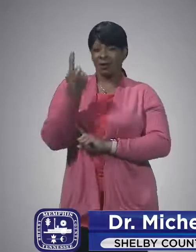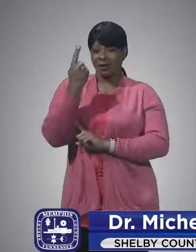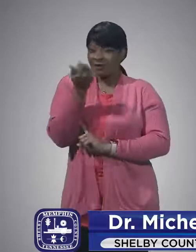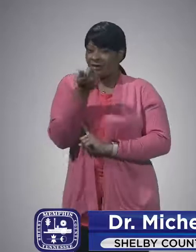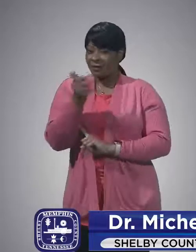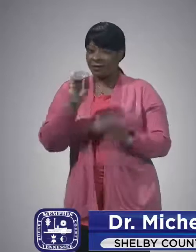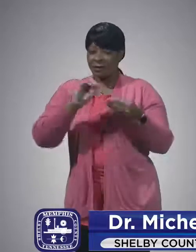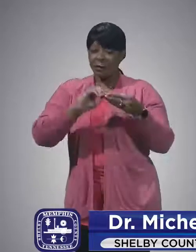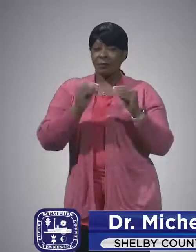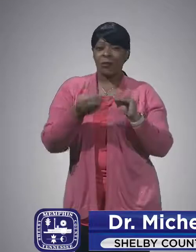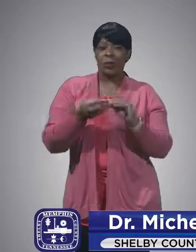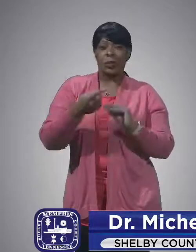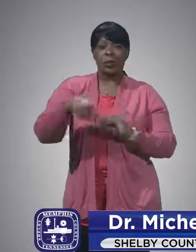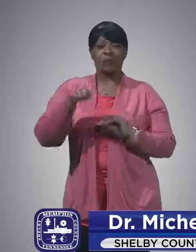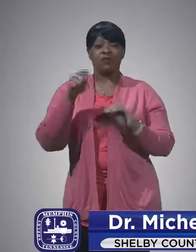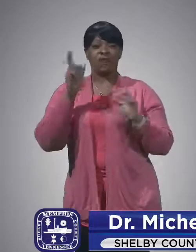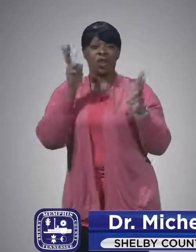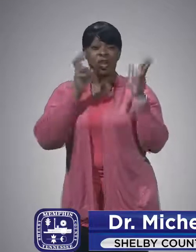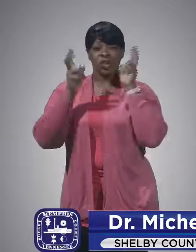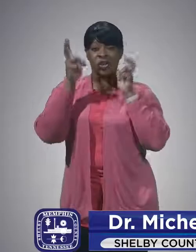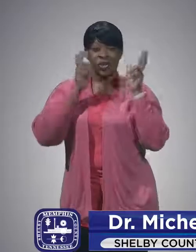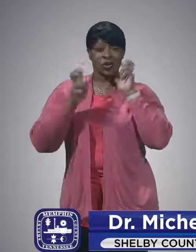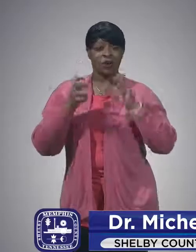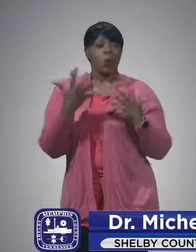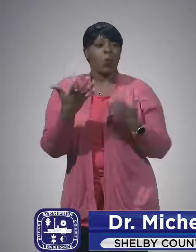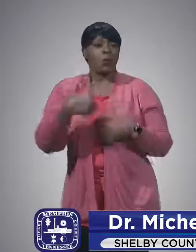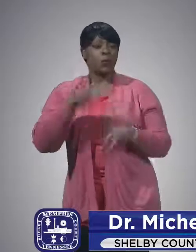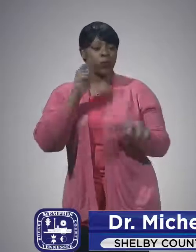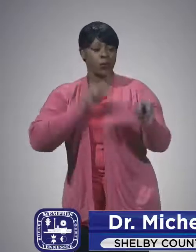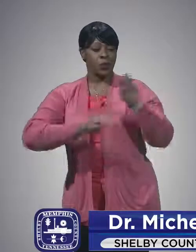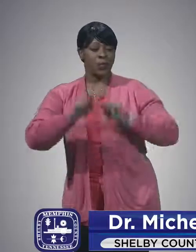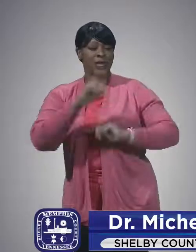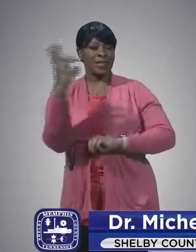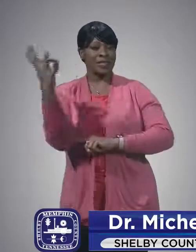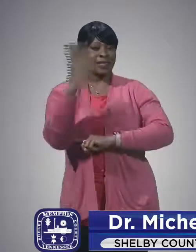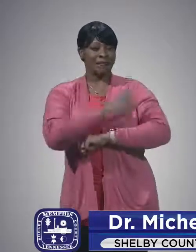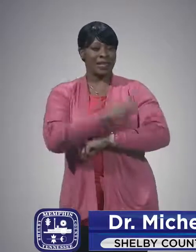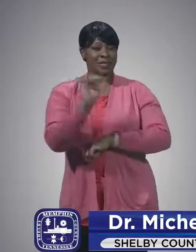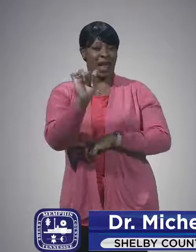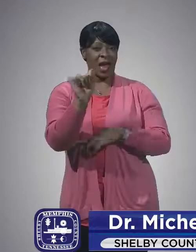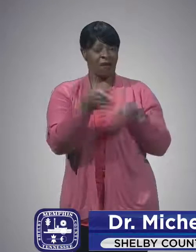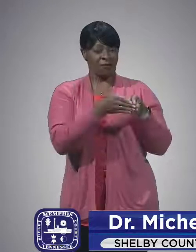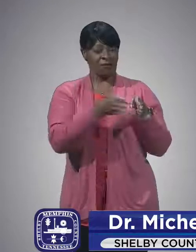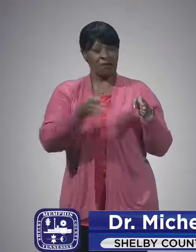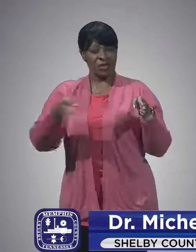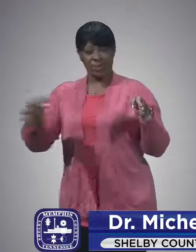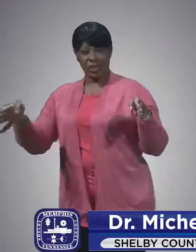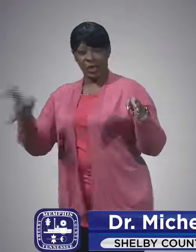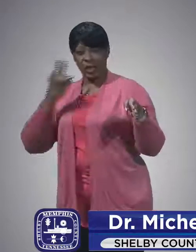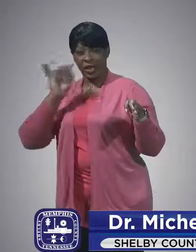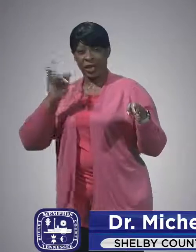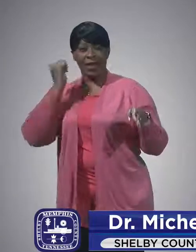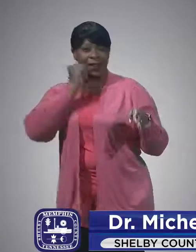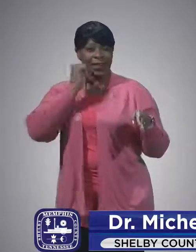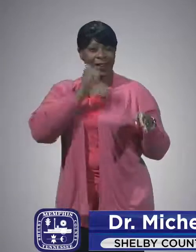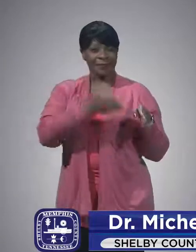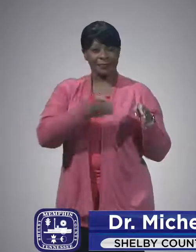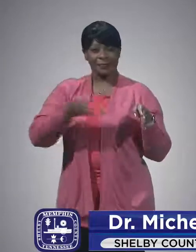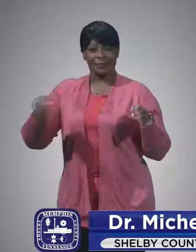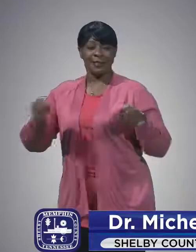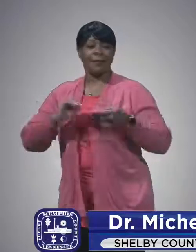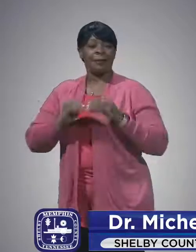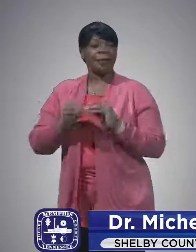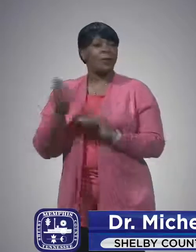any numbers that you hear, we always want you to look at the 7-day rolling average over the day-to-day